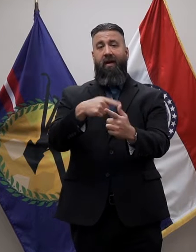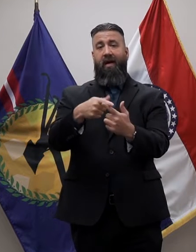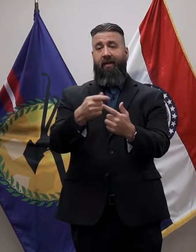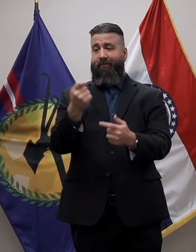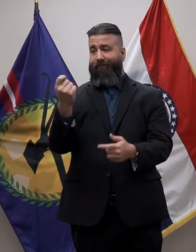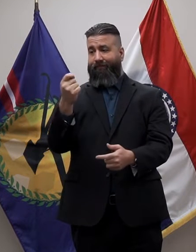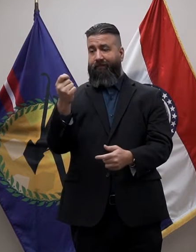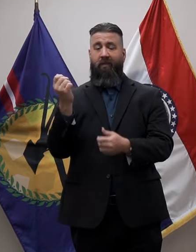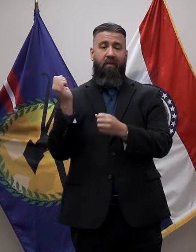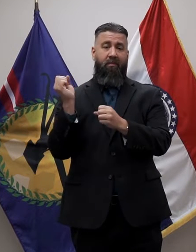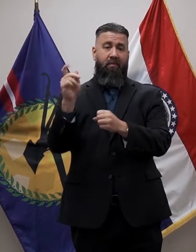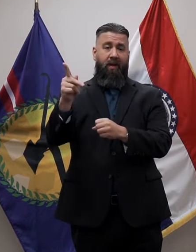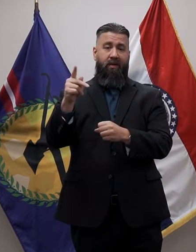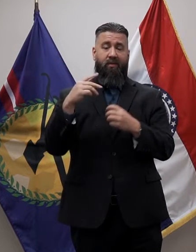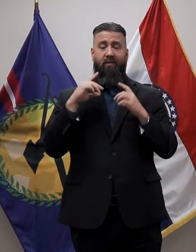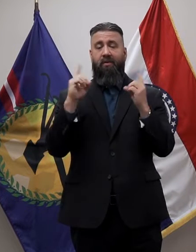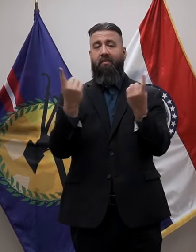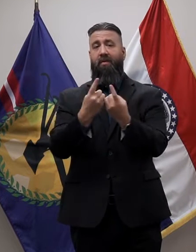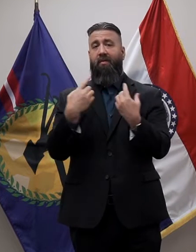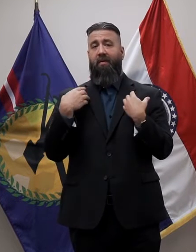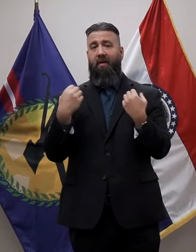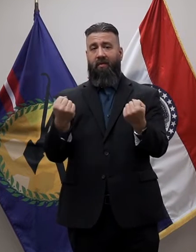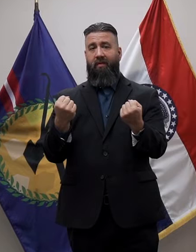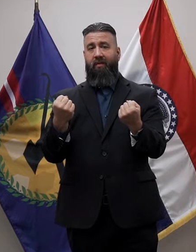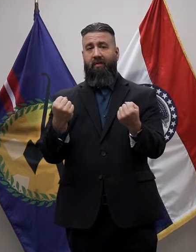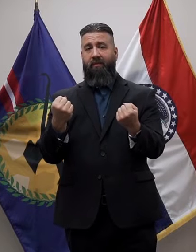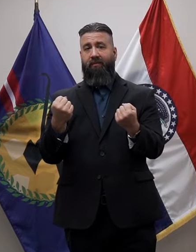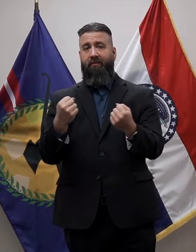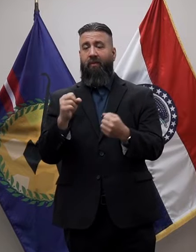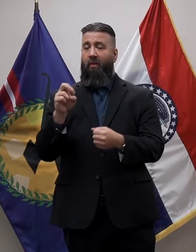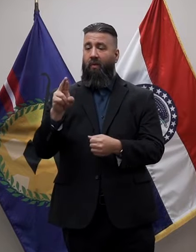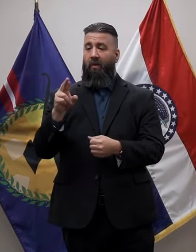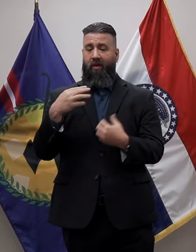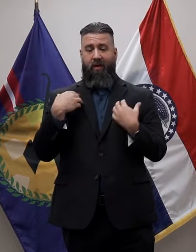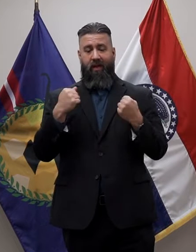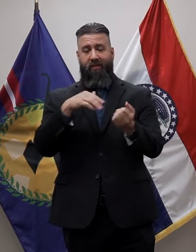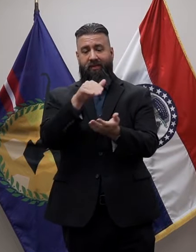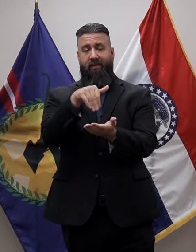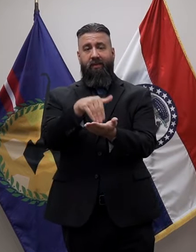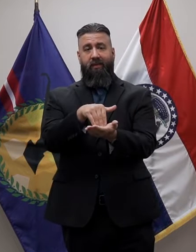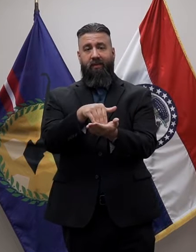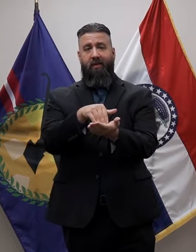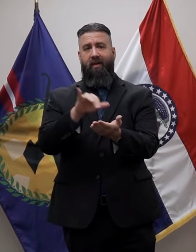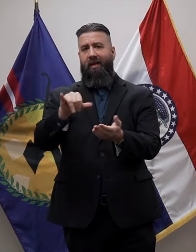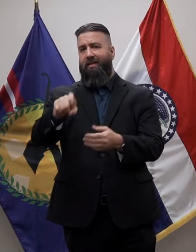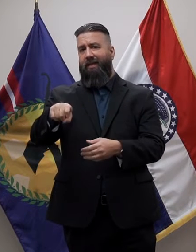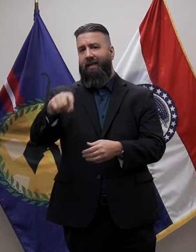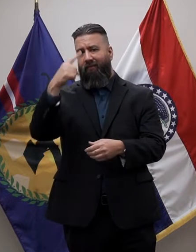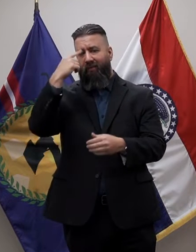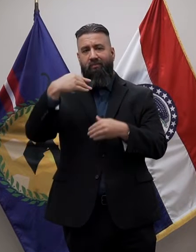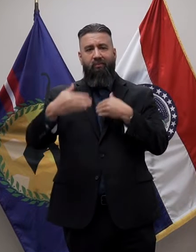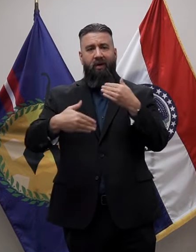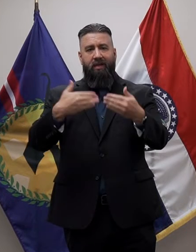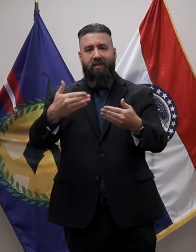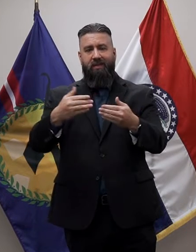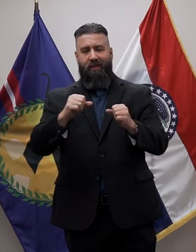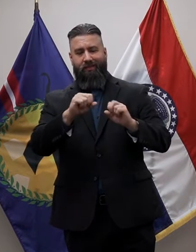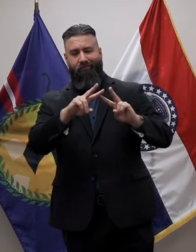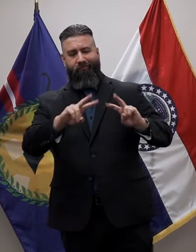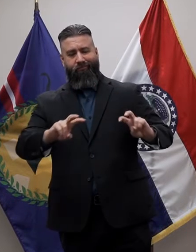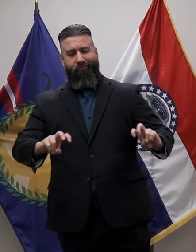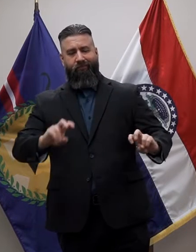our health centers at the drop-off site. And this is needed for processing and